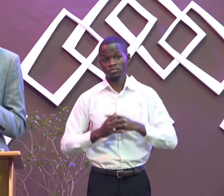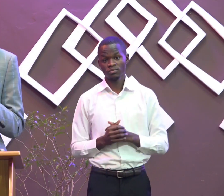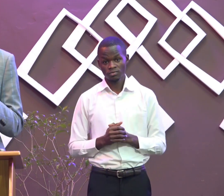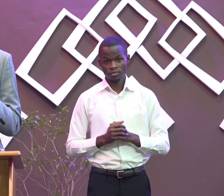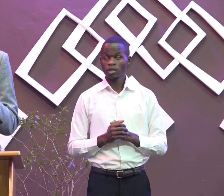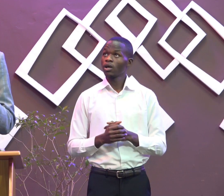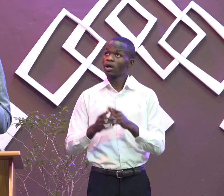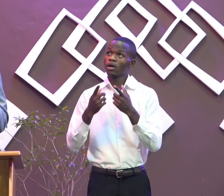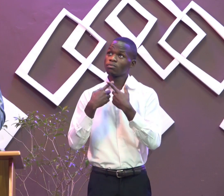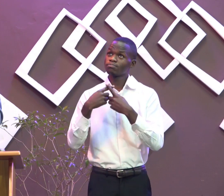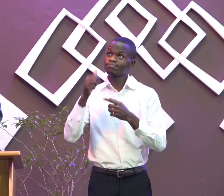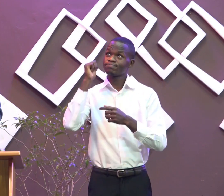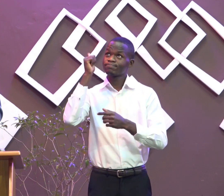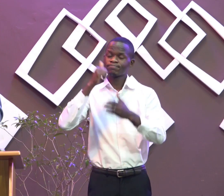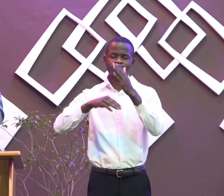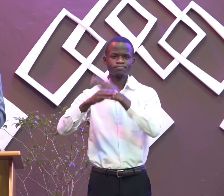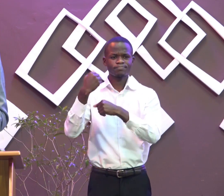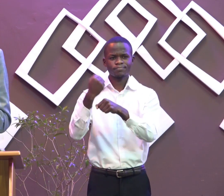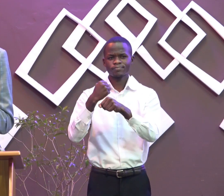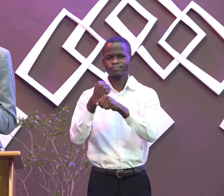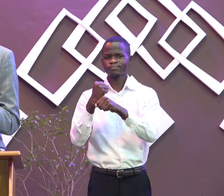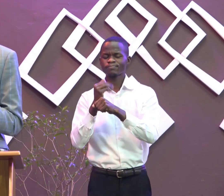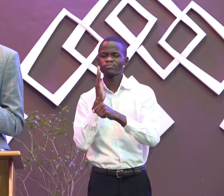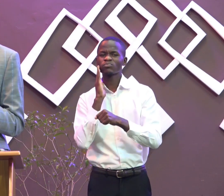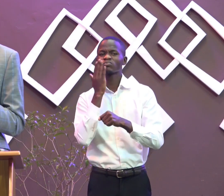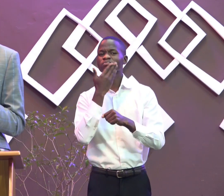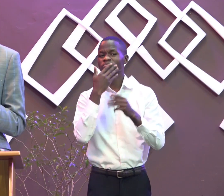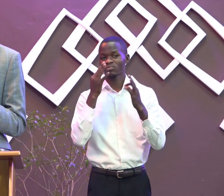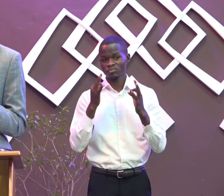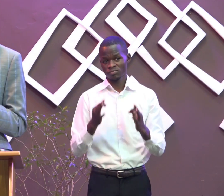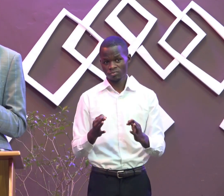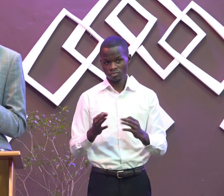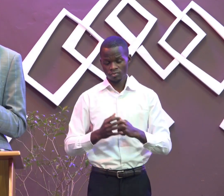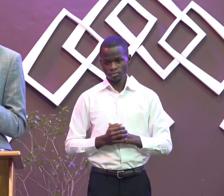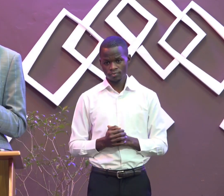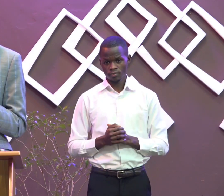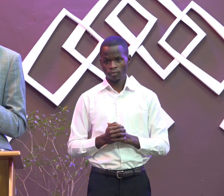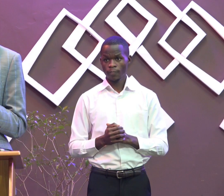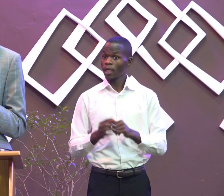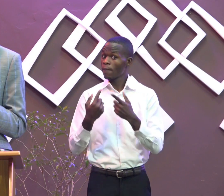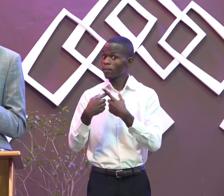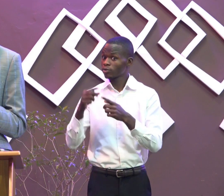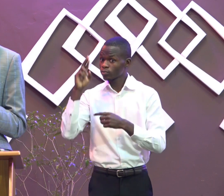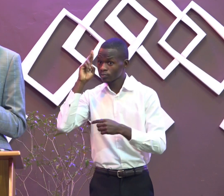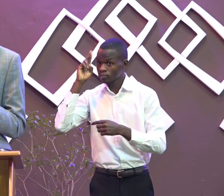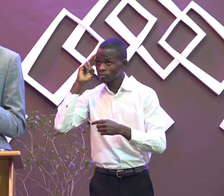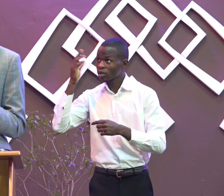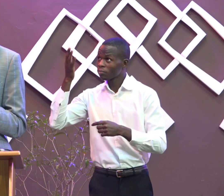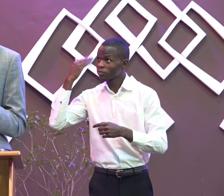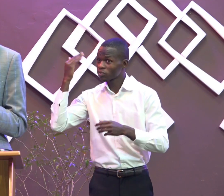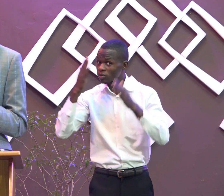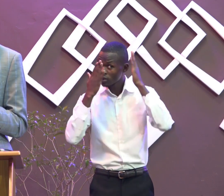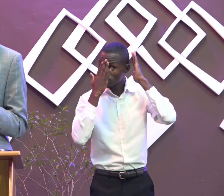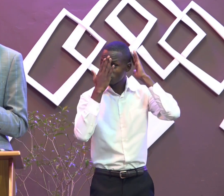next. Naye Mukama nga bw'akola ebyekisa. But as the Lord is merciful. Naye nga Bishop yatuzangamu amaanyi n'agamba